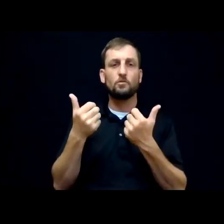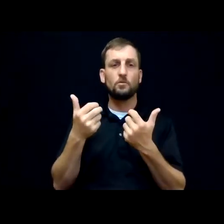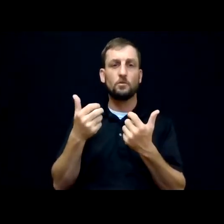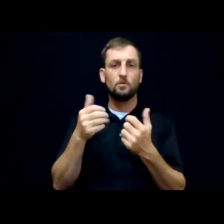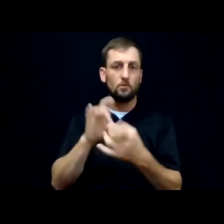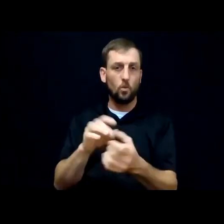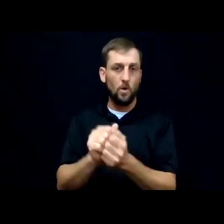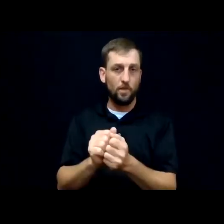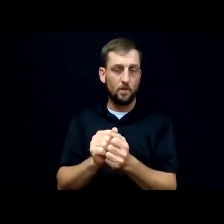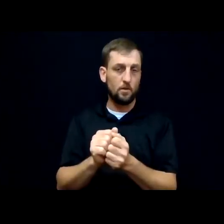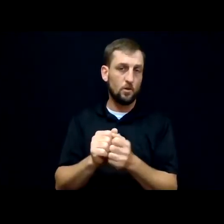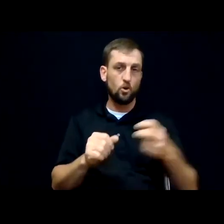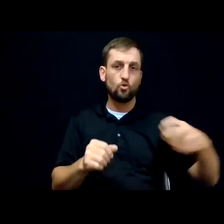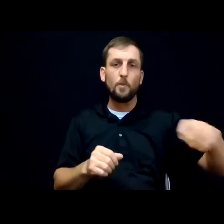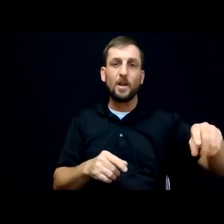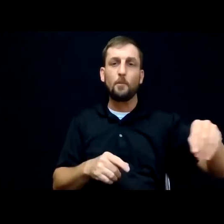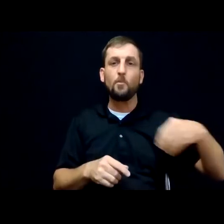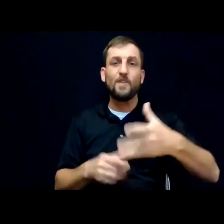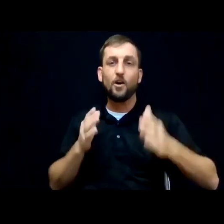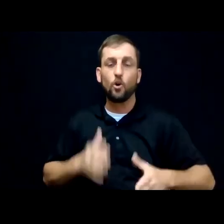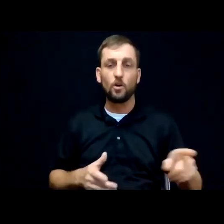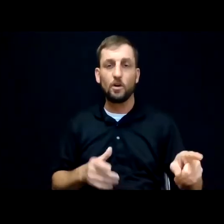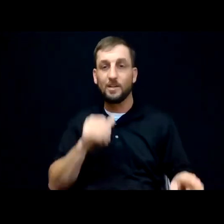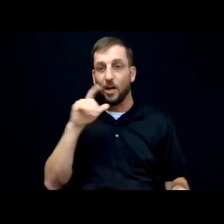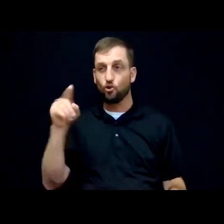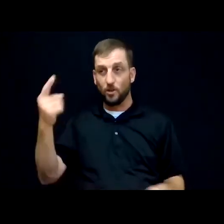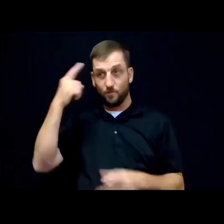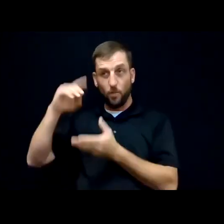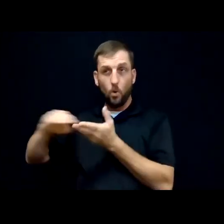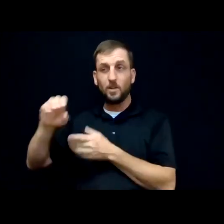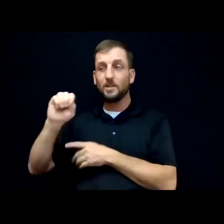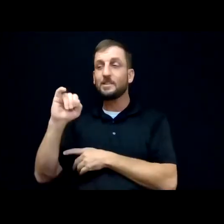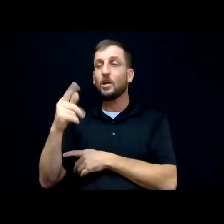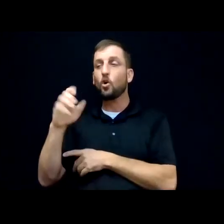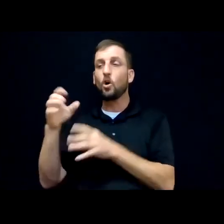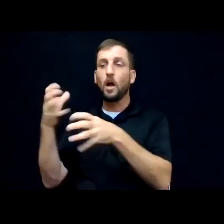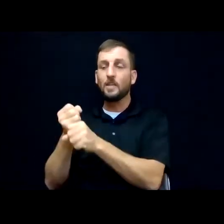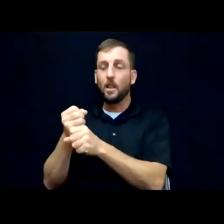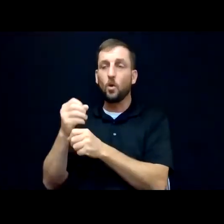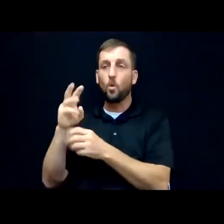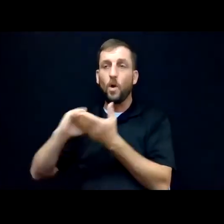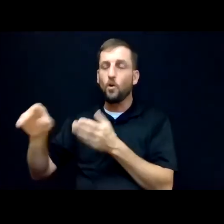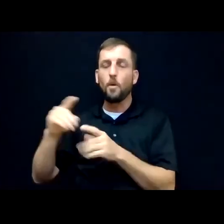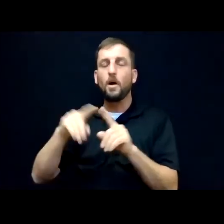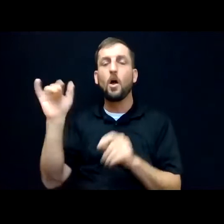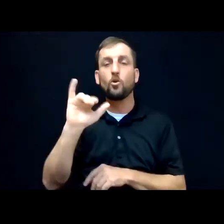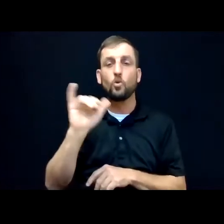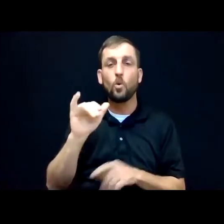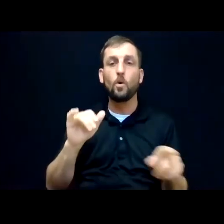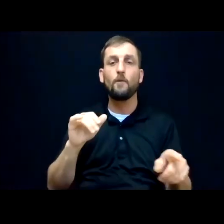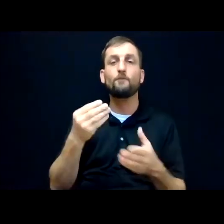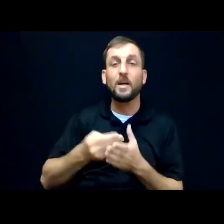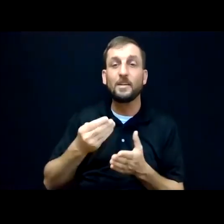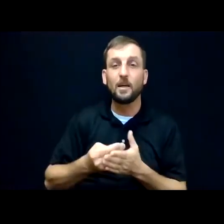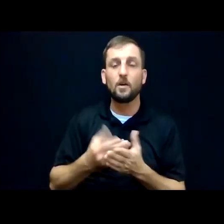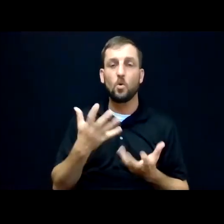transportation providers, not just with the single consolidated waiver, but other issues such as funding. We wanted to also identify